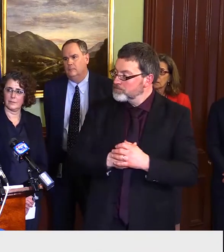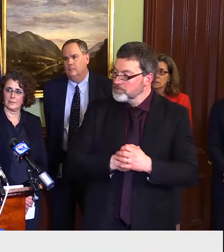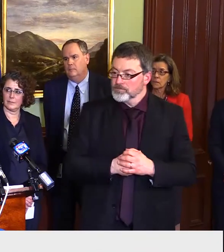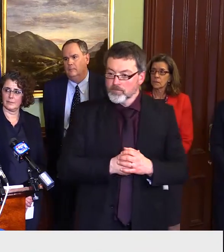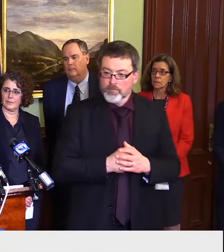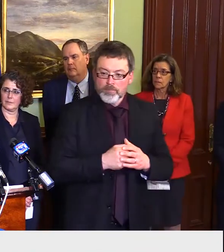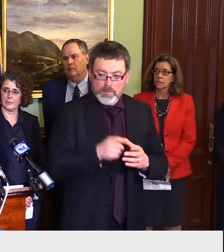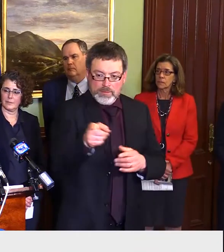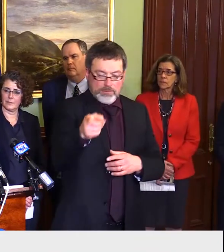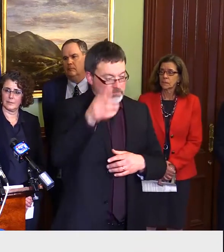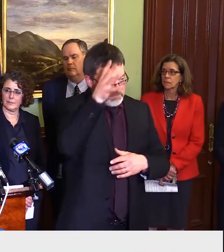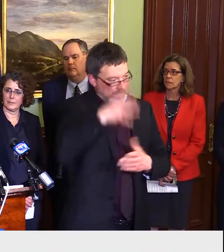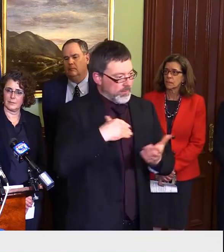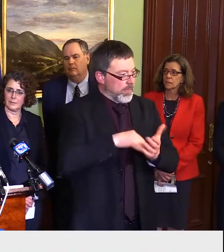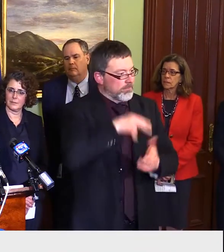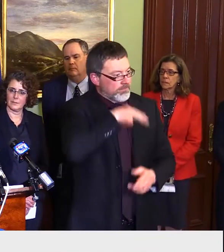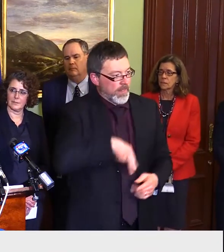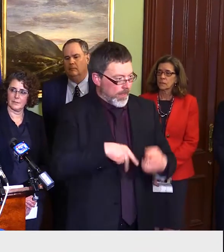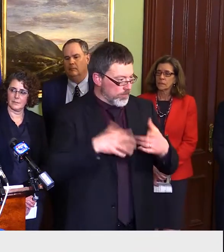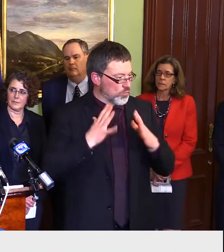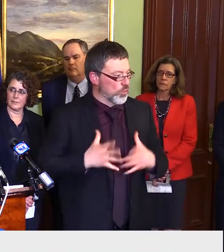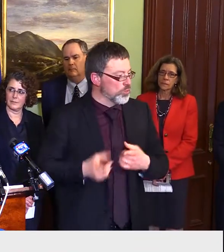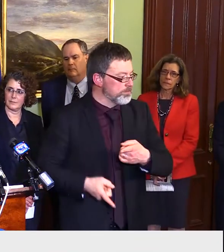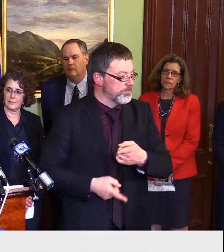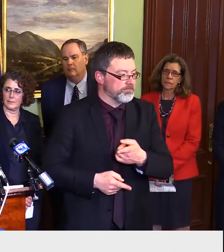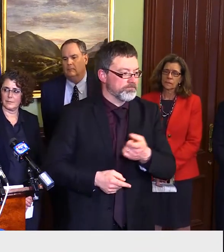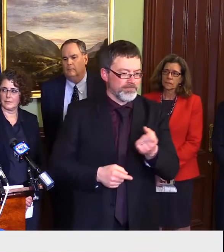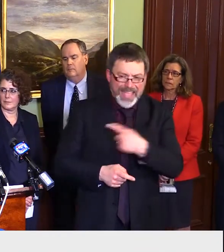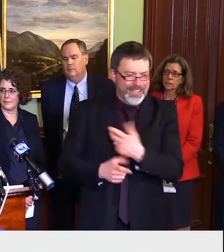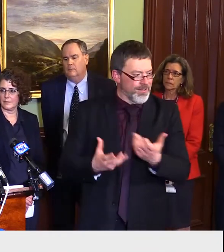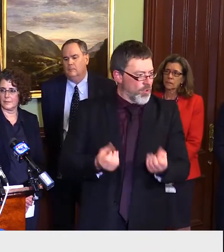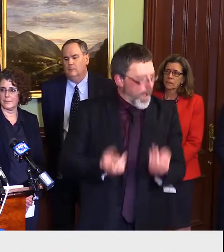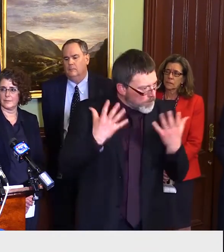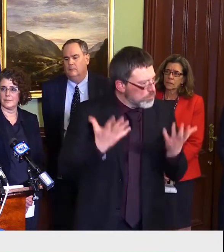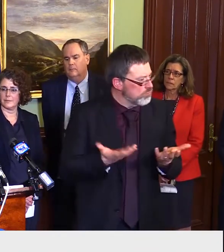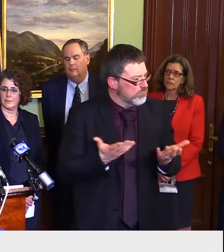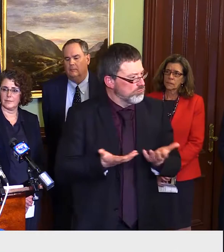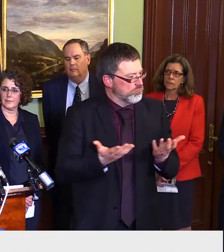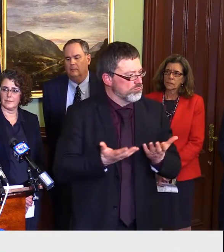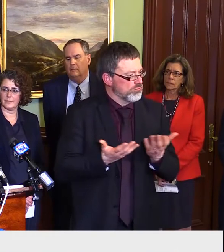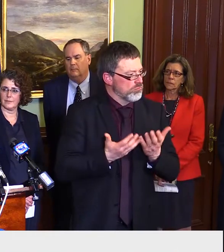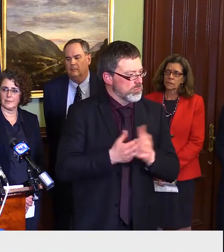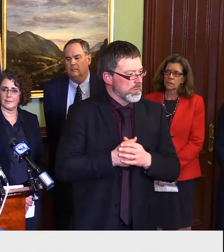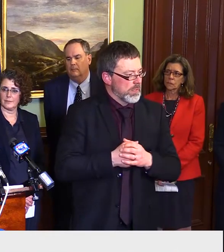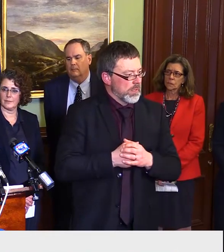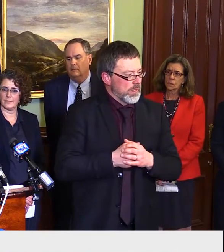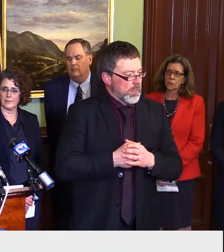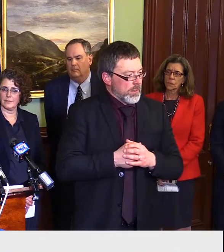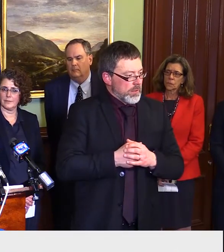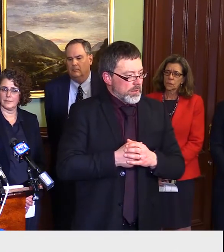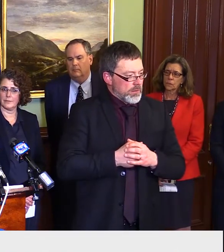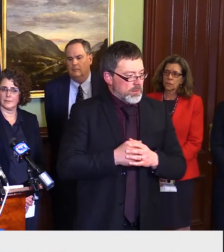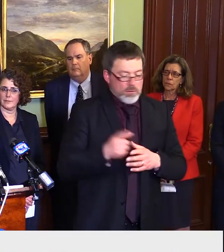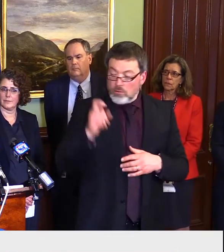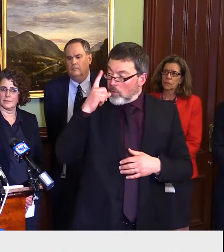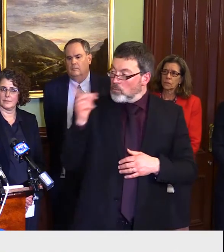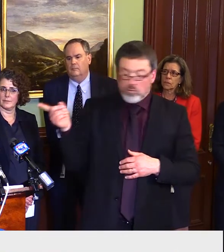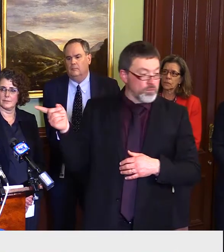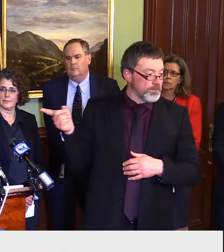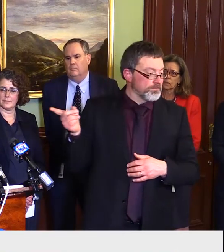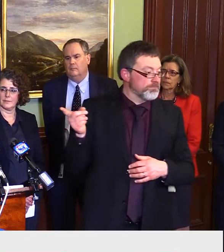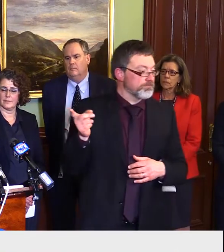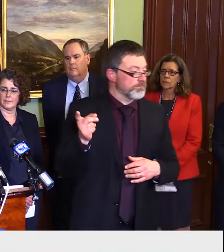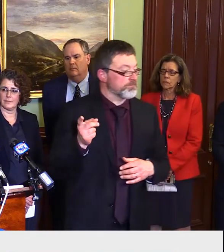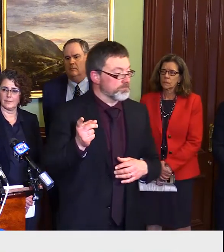again, we'll continue to reassess as time moves on. That's why it's critical we do all we can first to put